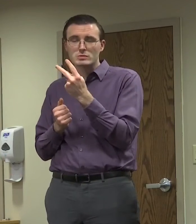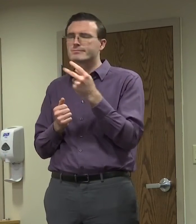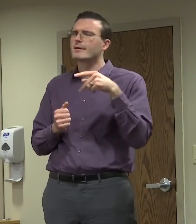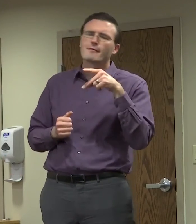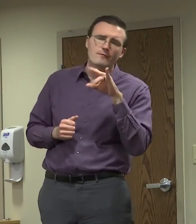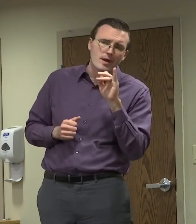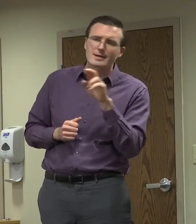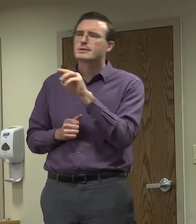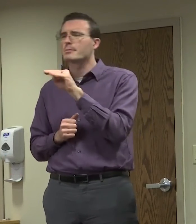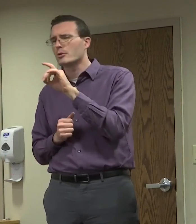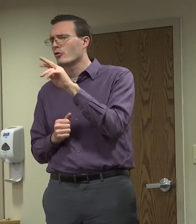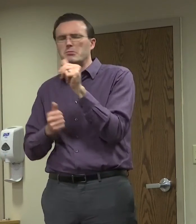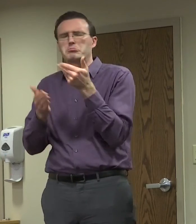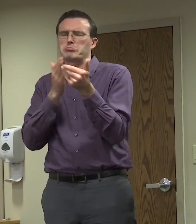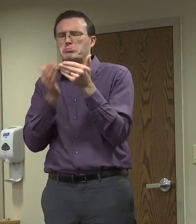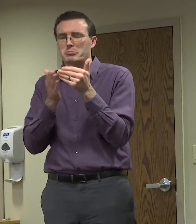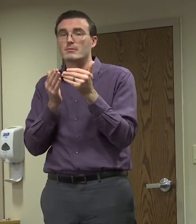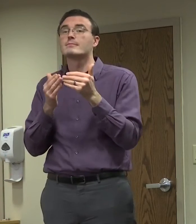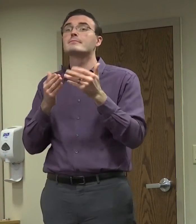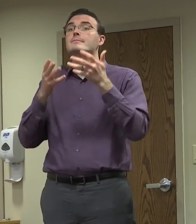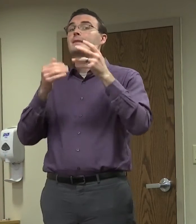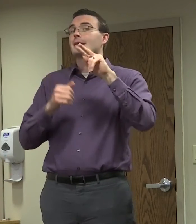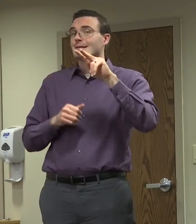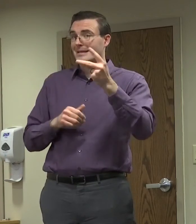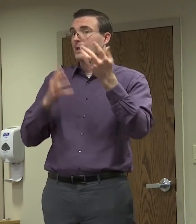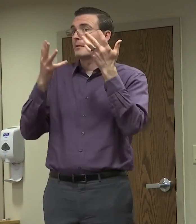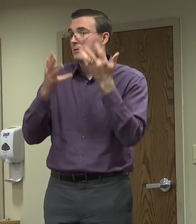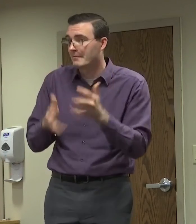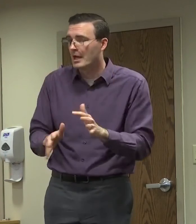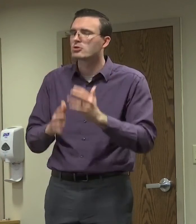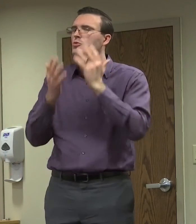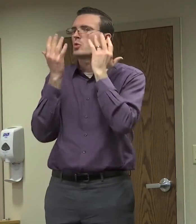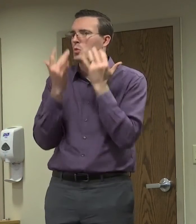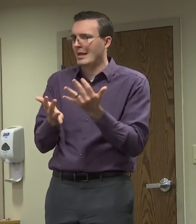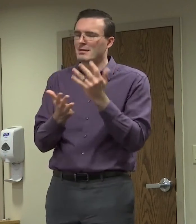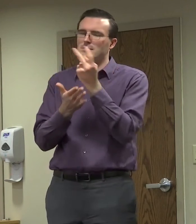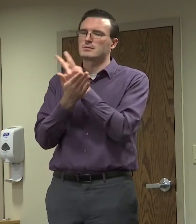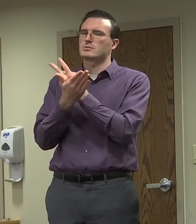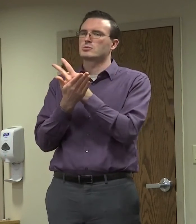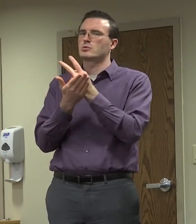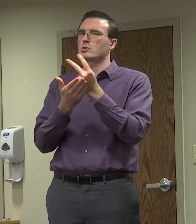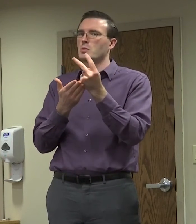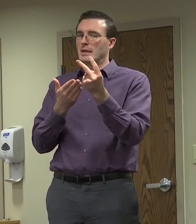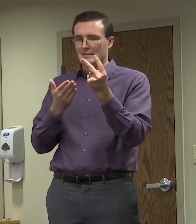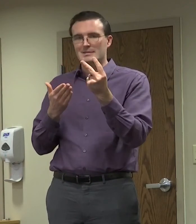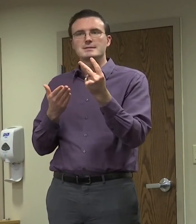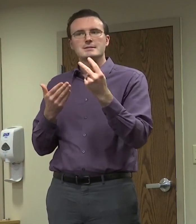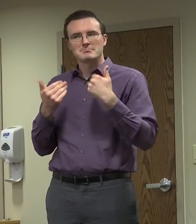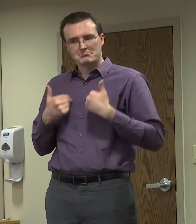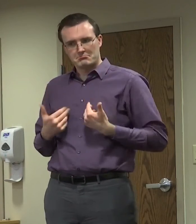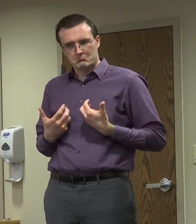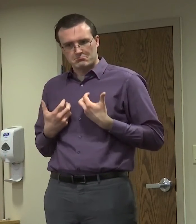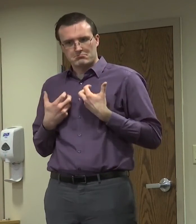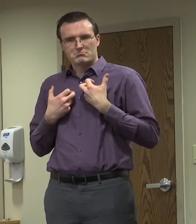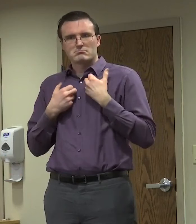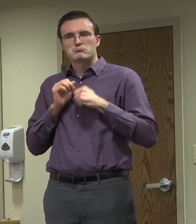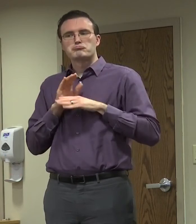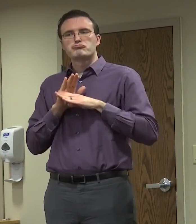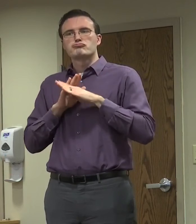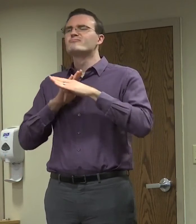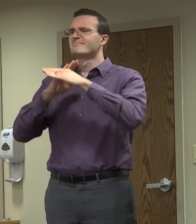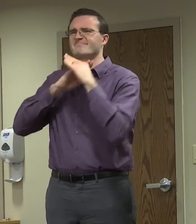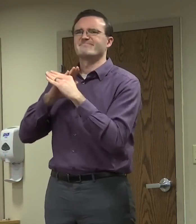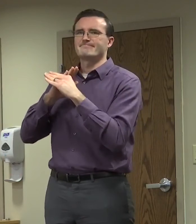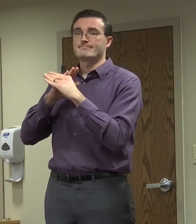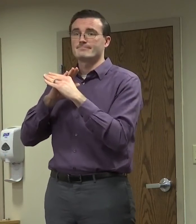afterwards before you're considered protected as the full efficacy of the vaccine. So oftentimes I hear, well, you know, a couple